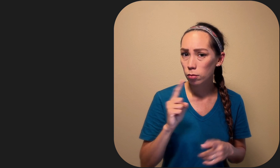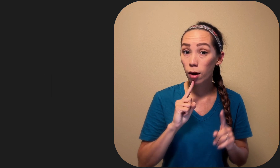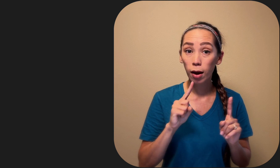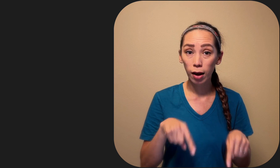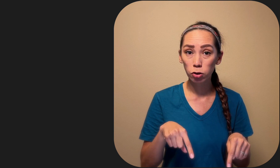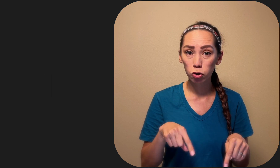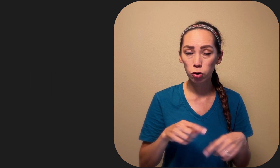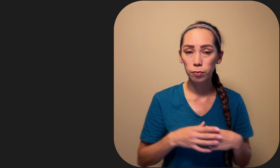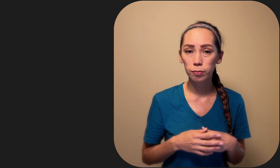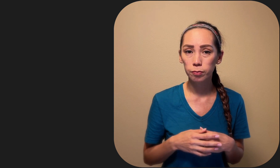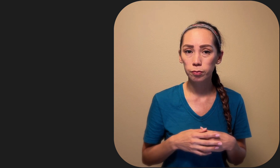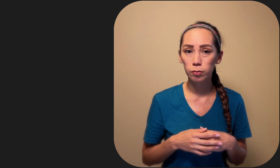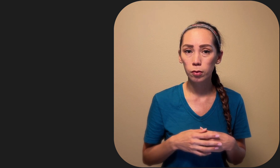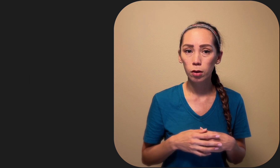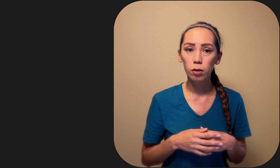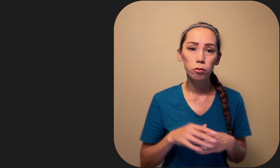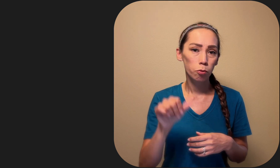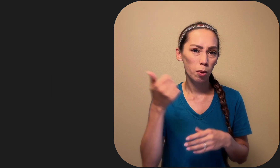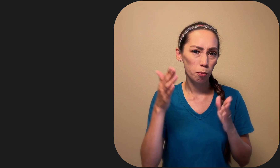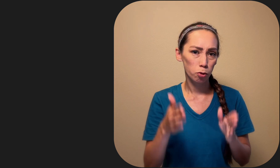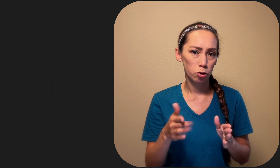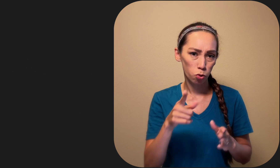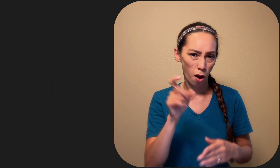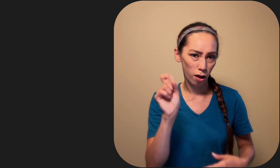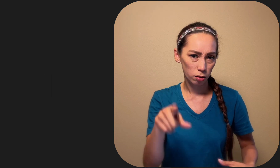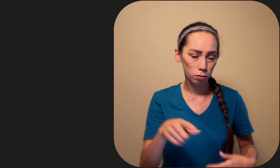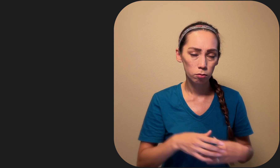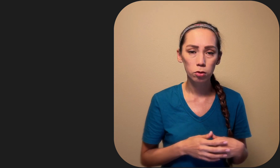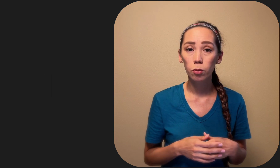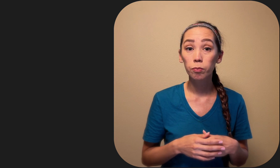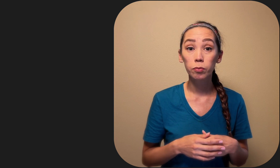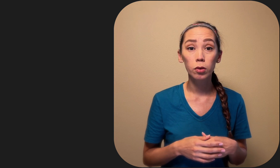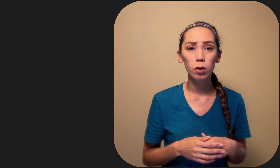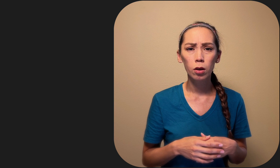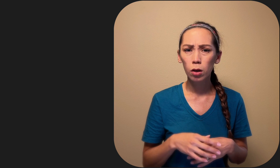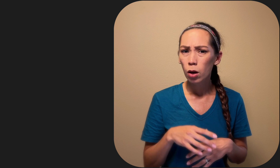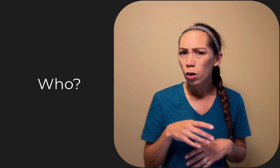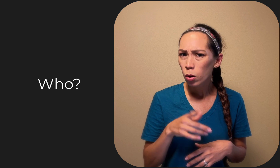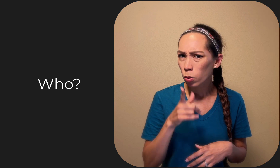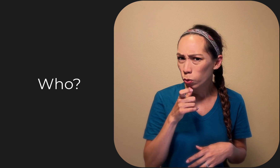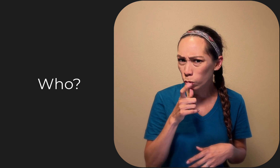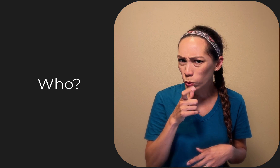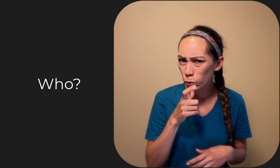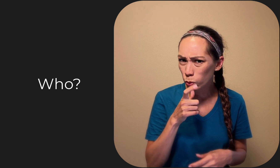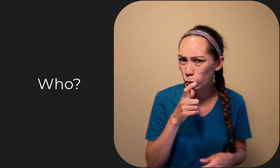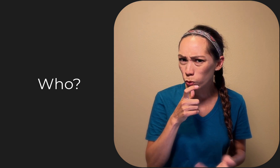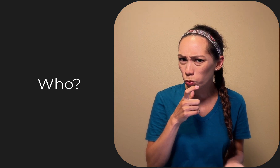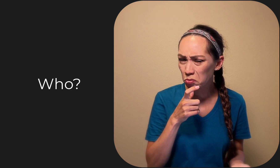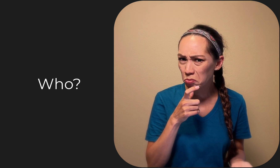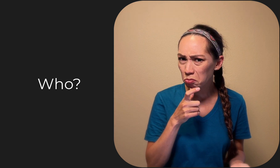an answer a little bit by the other person. So let's go ahead and do who.